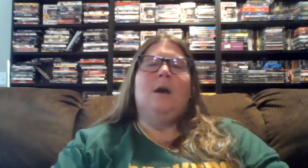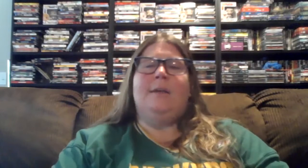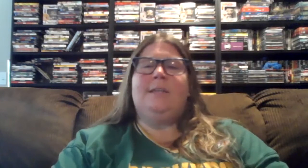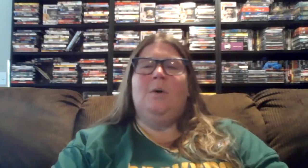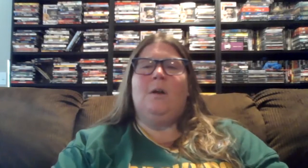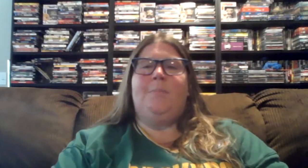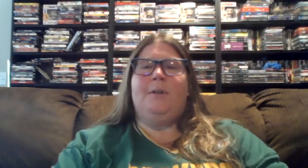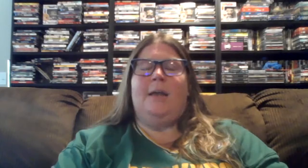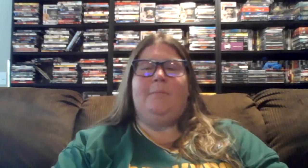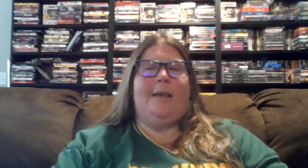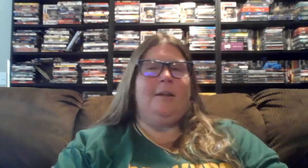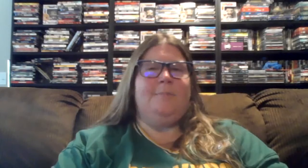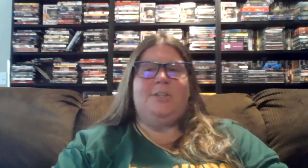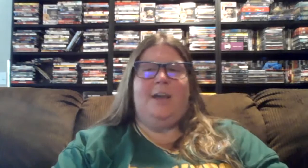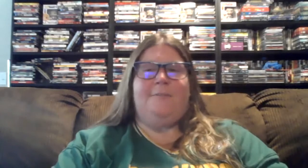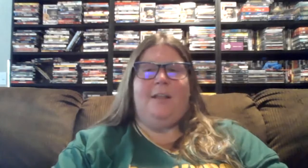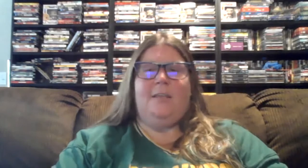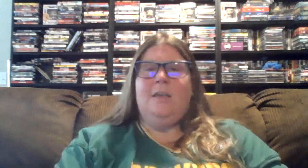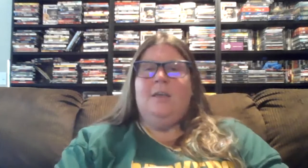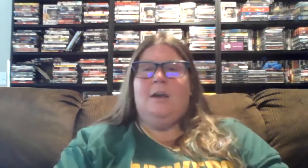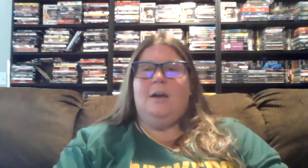I see Laura put, I cleared my chat finally.